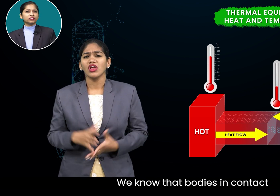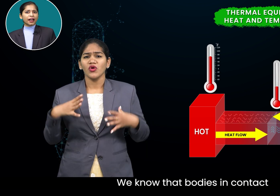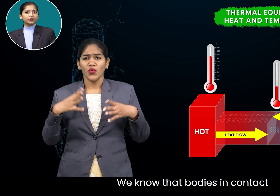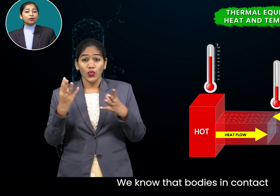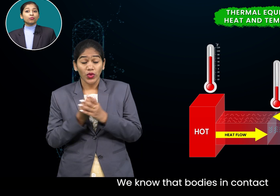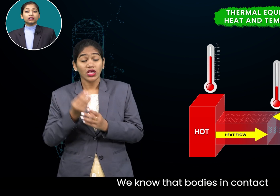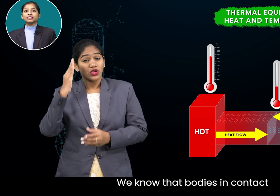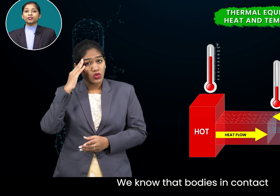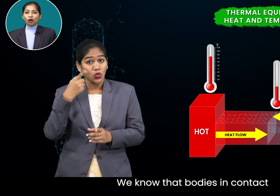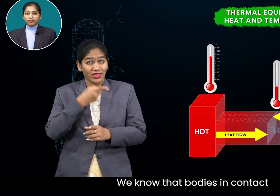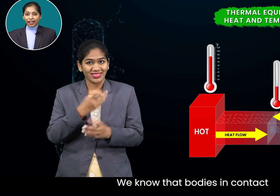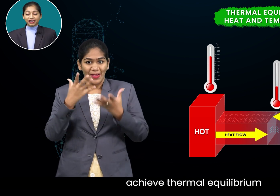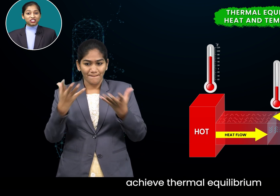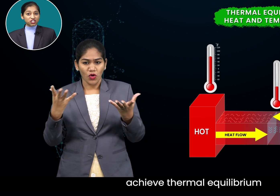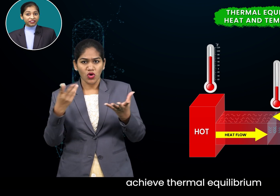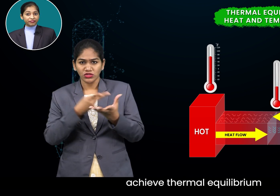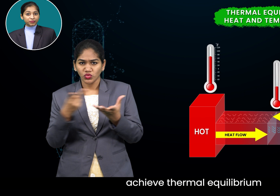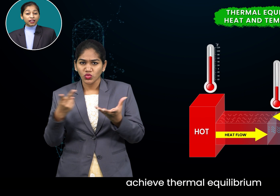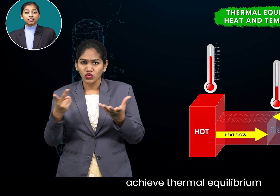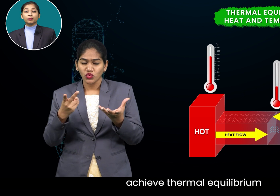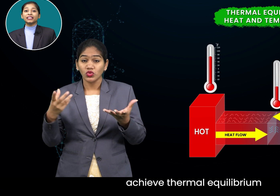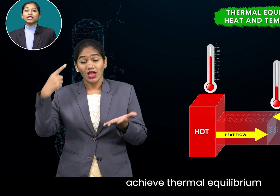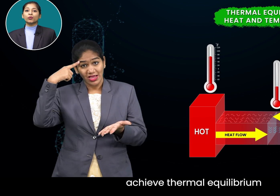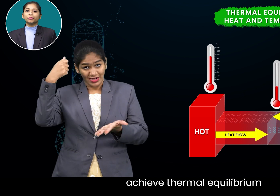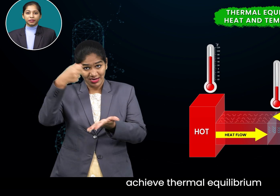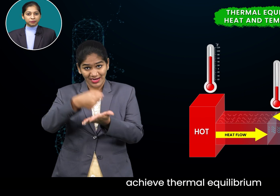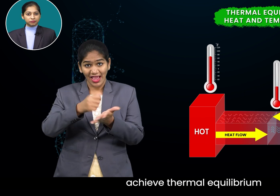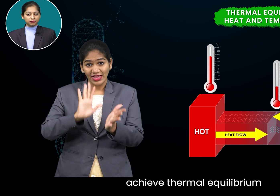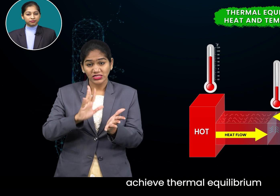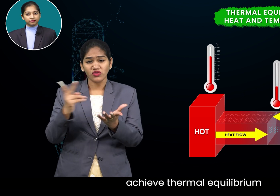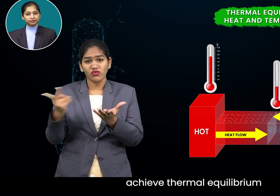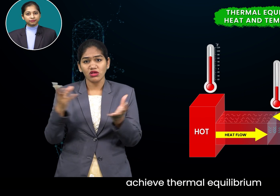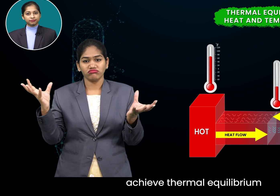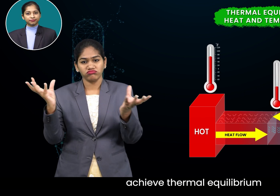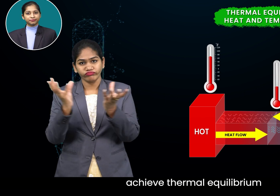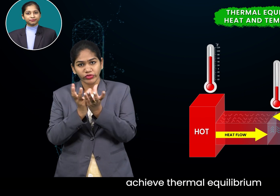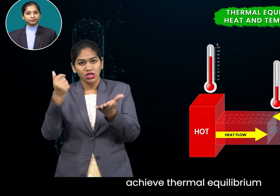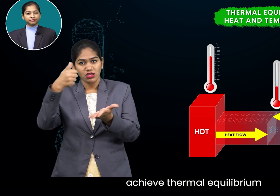We know that bodies in contact achieve thermal equilibrium.